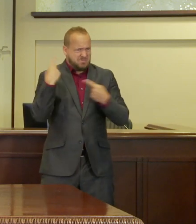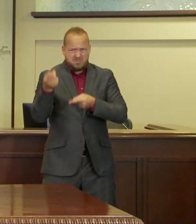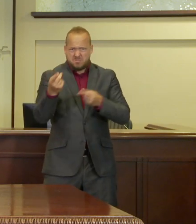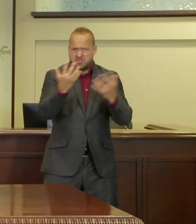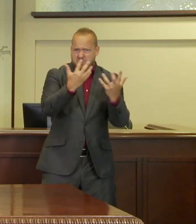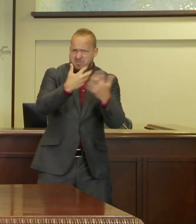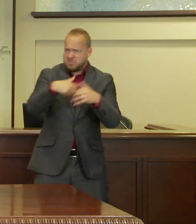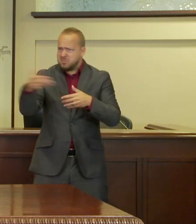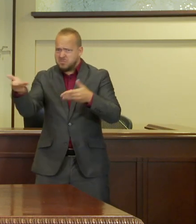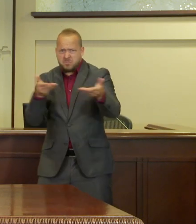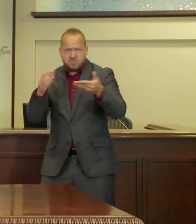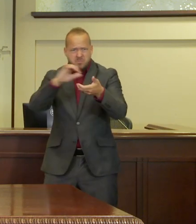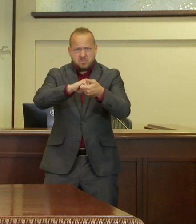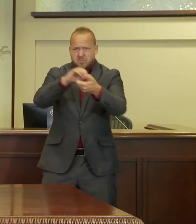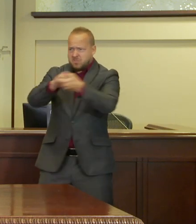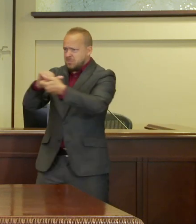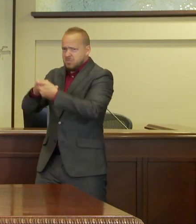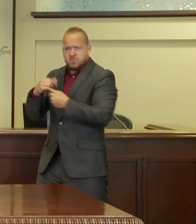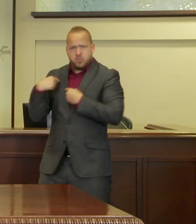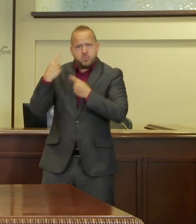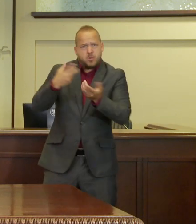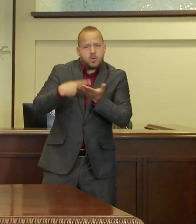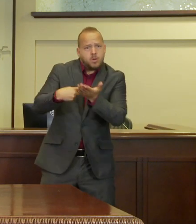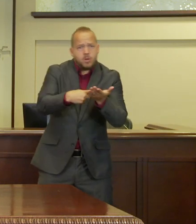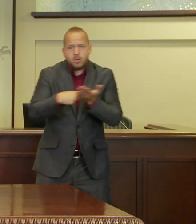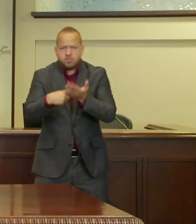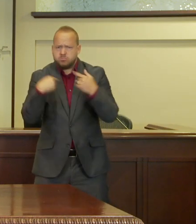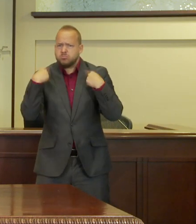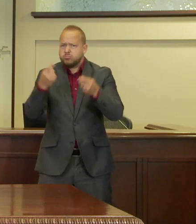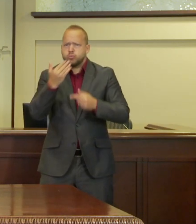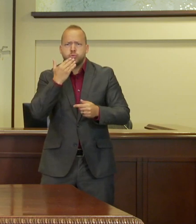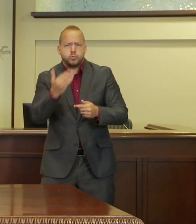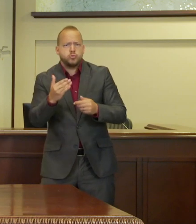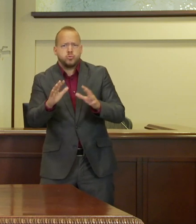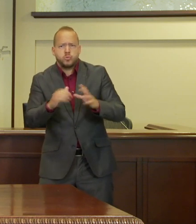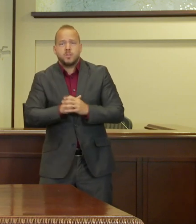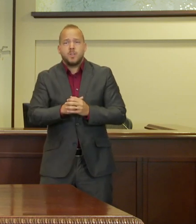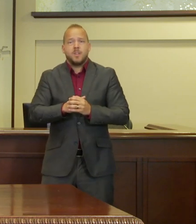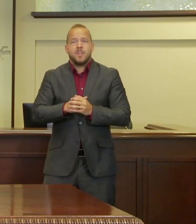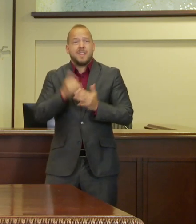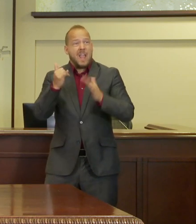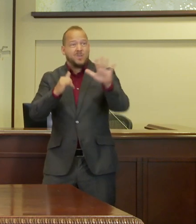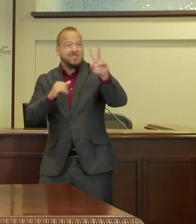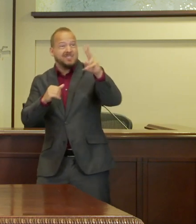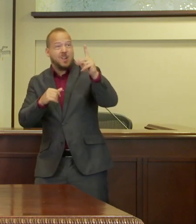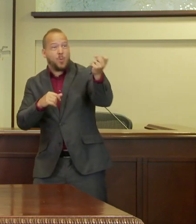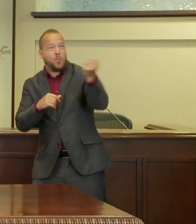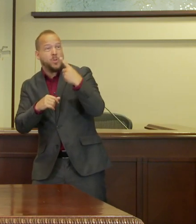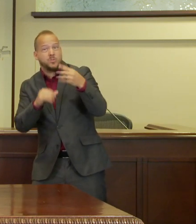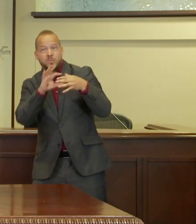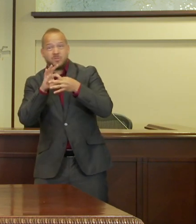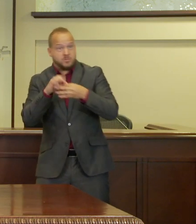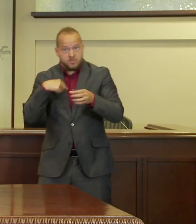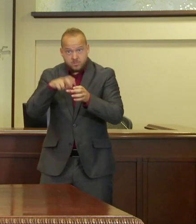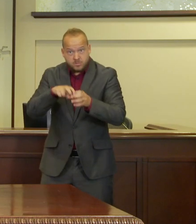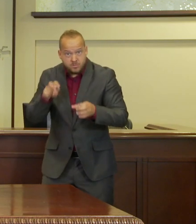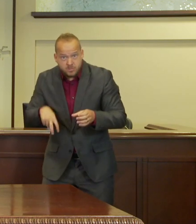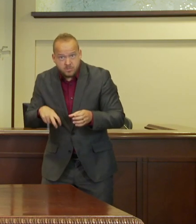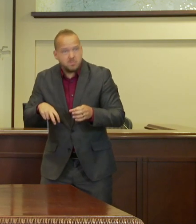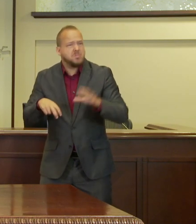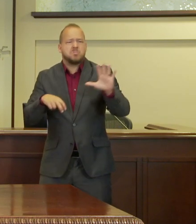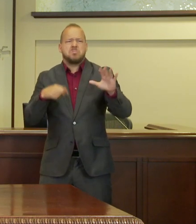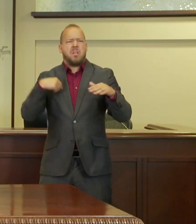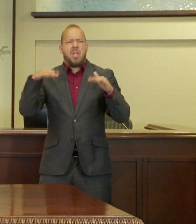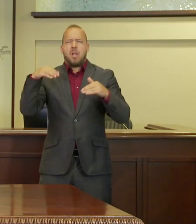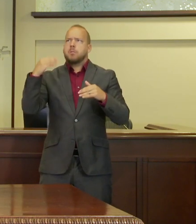on the table. With regard to your second question, should I resign? I have not considered resigning,